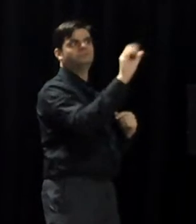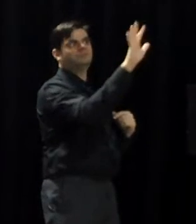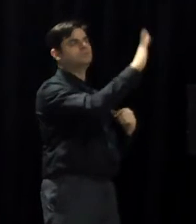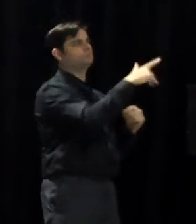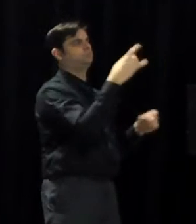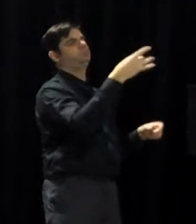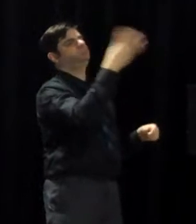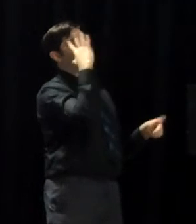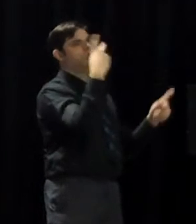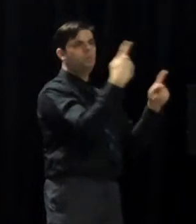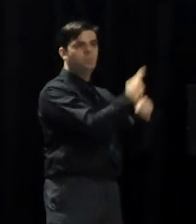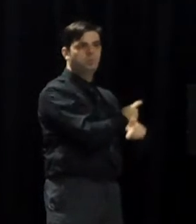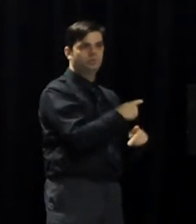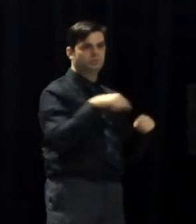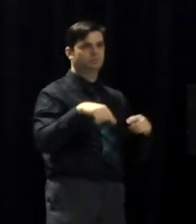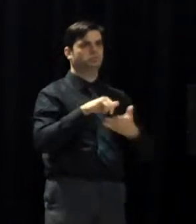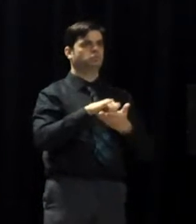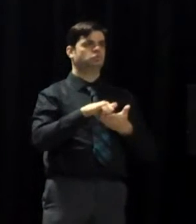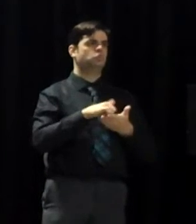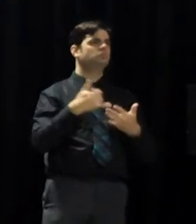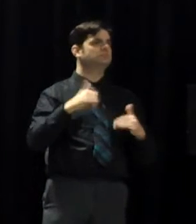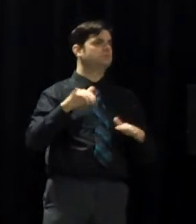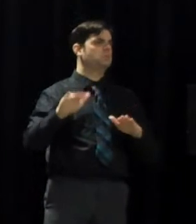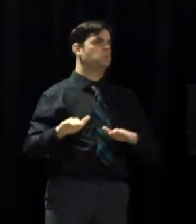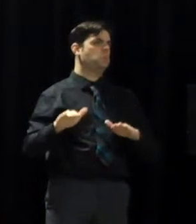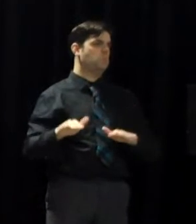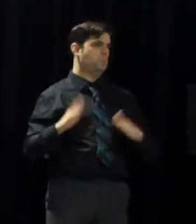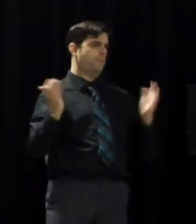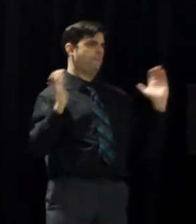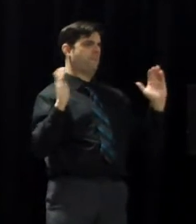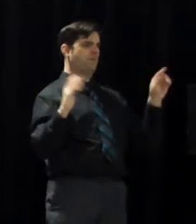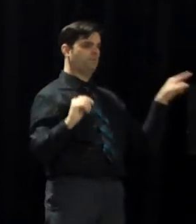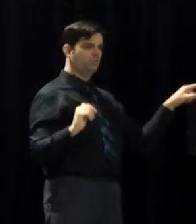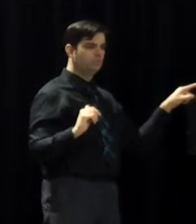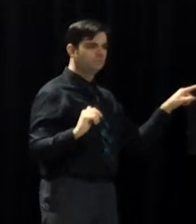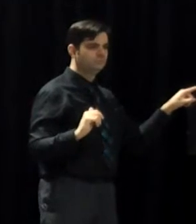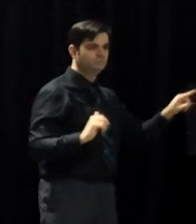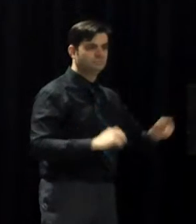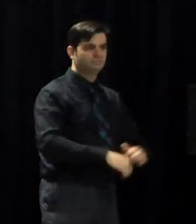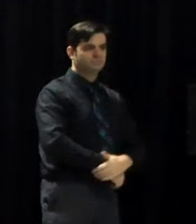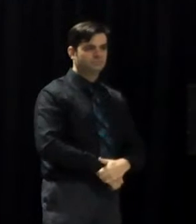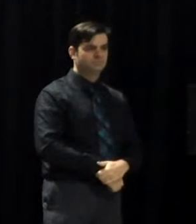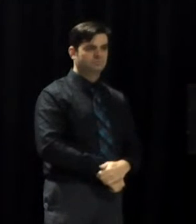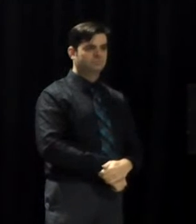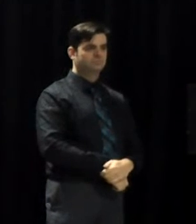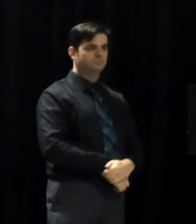that we are in a very, very big fight with this virus.